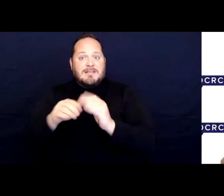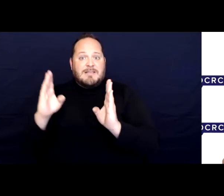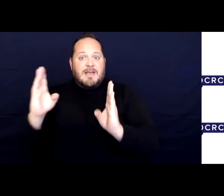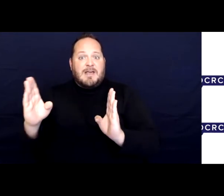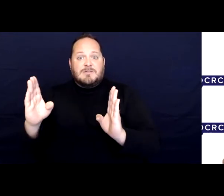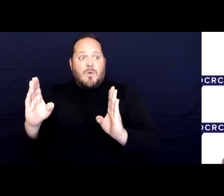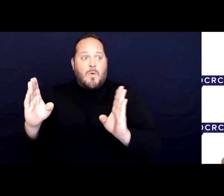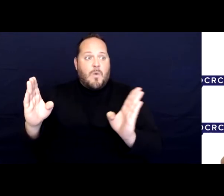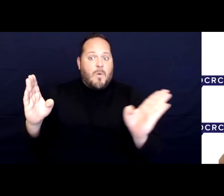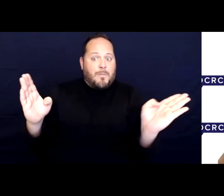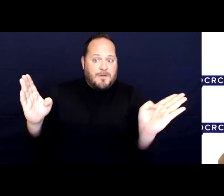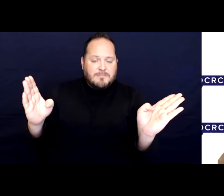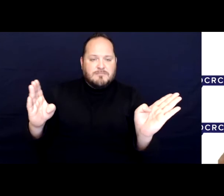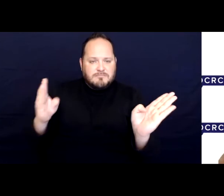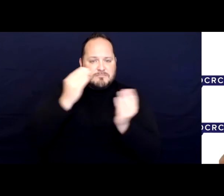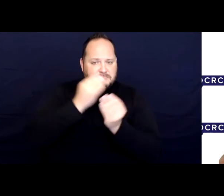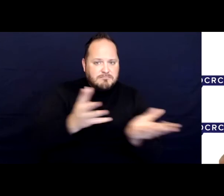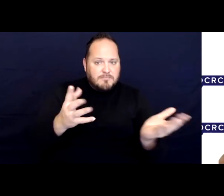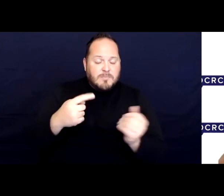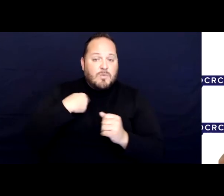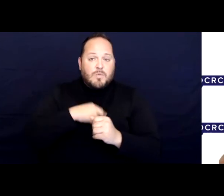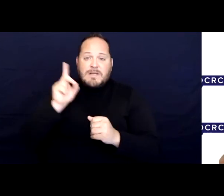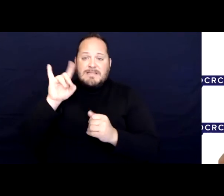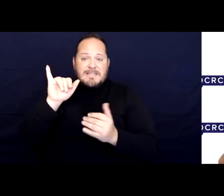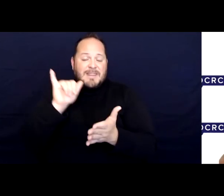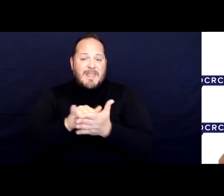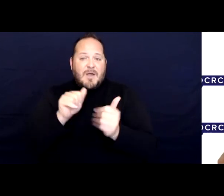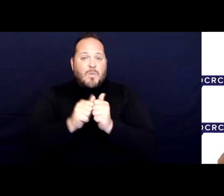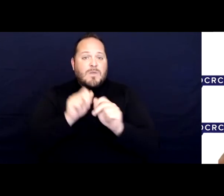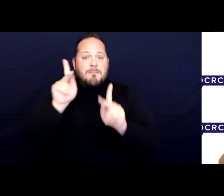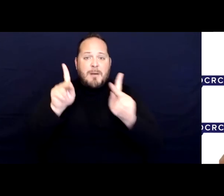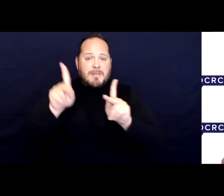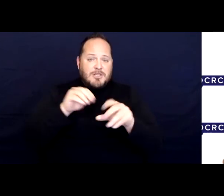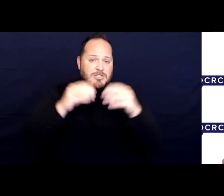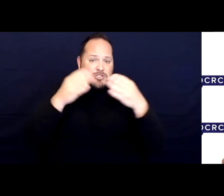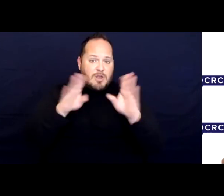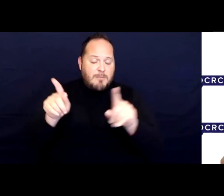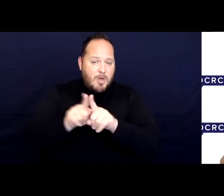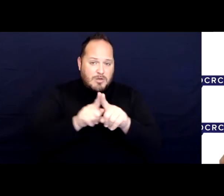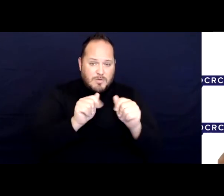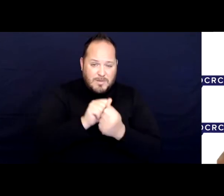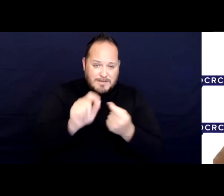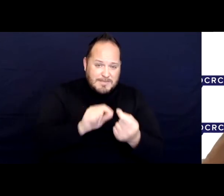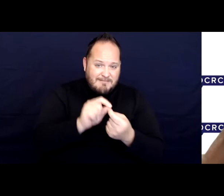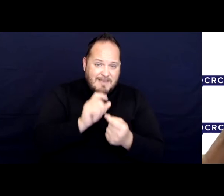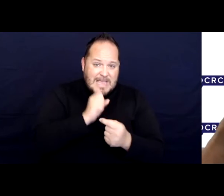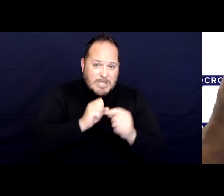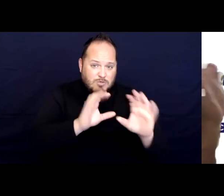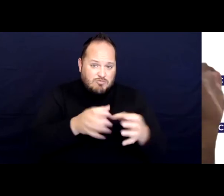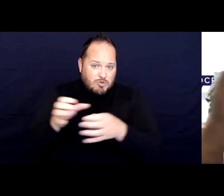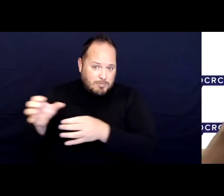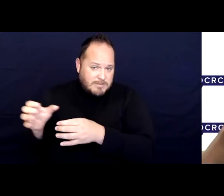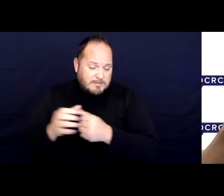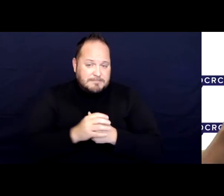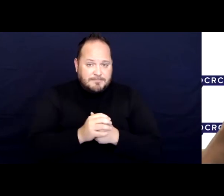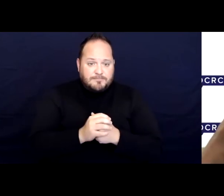general, but then with age groups and the professions. I mean, we really, whenever,